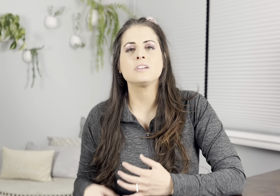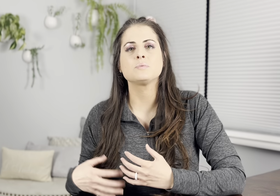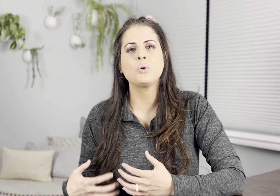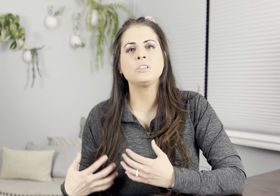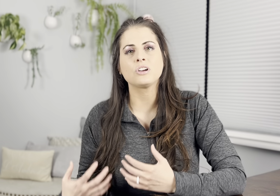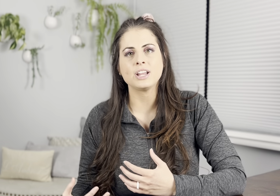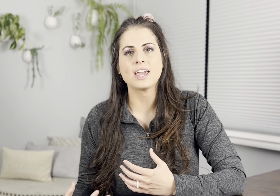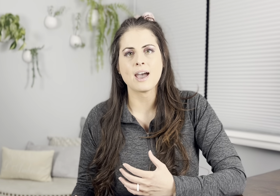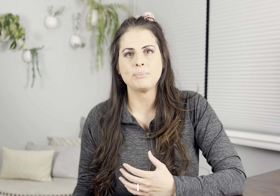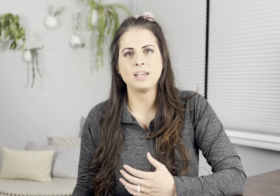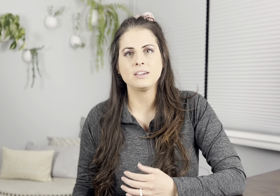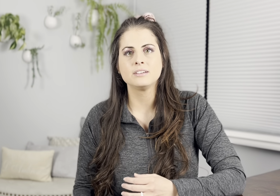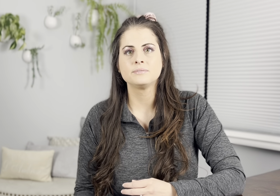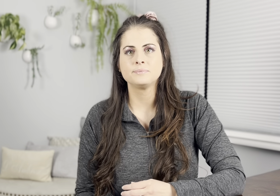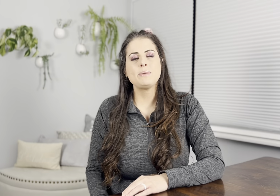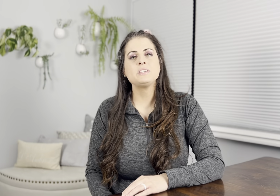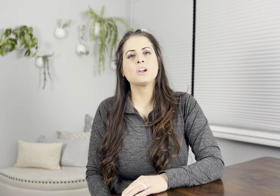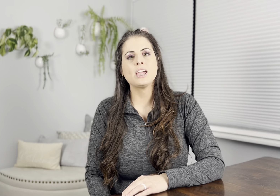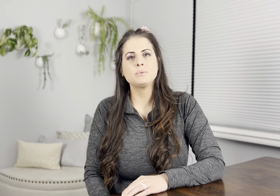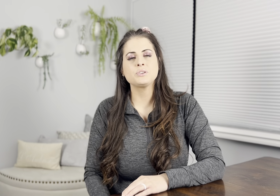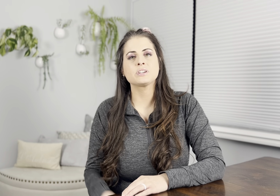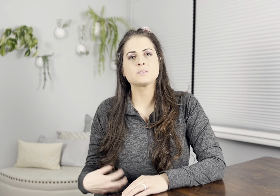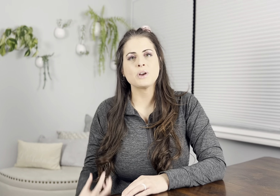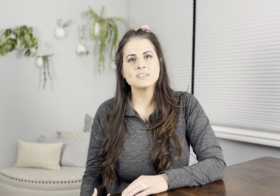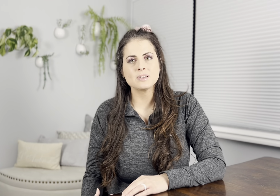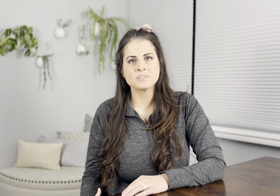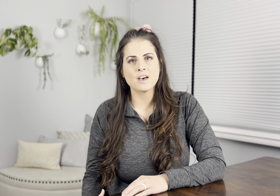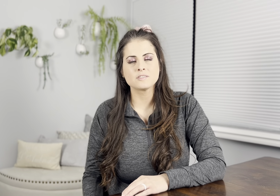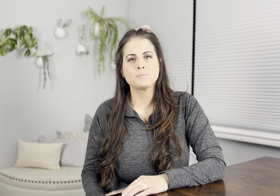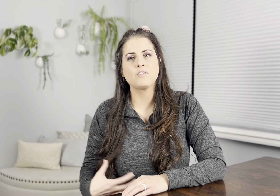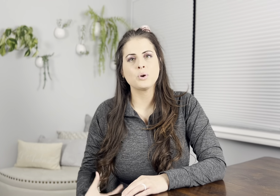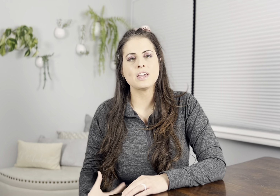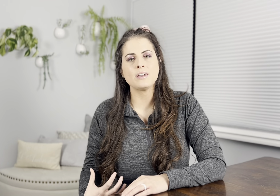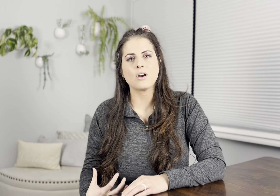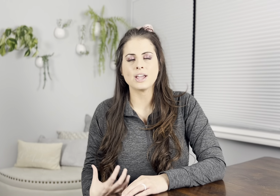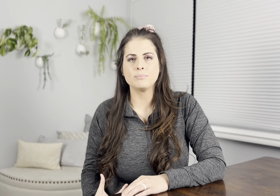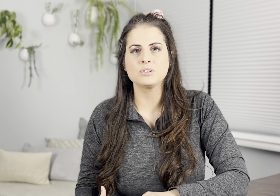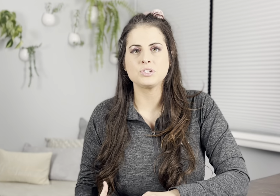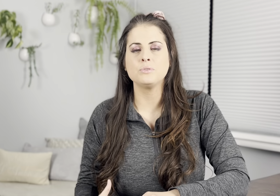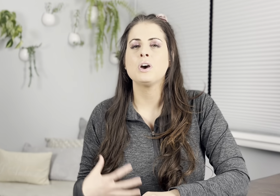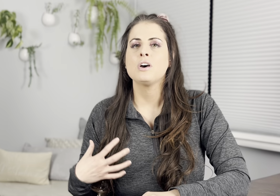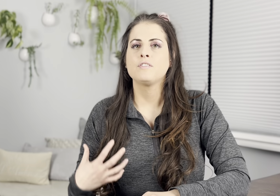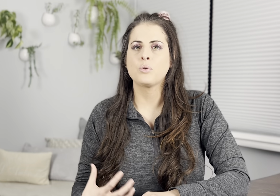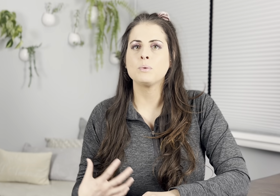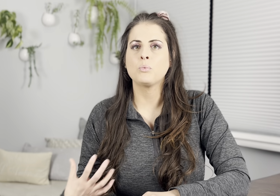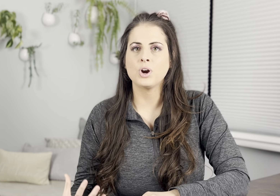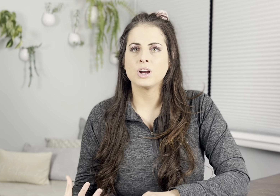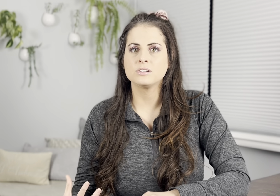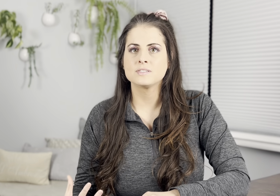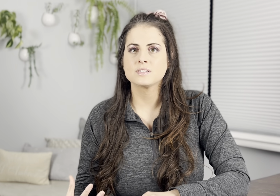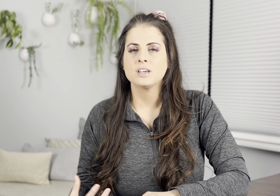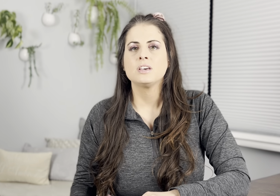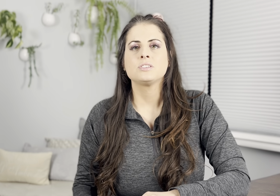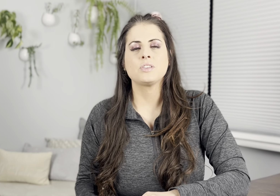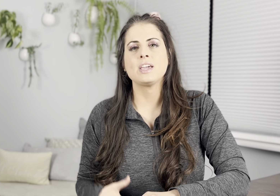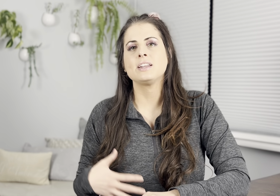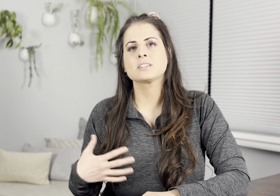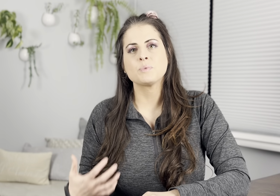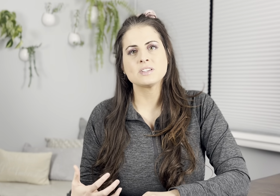more learning happening. Babies are able to express themselves before they are able to form words. So they can express